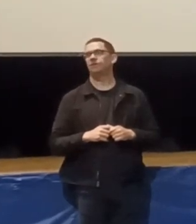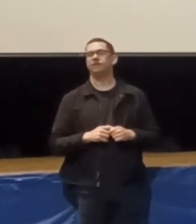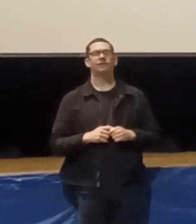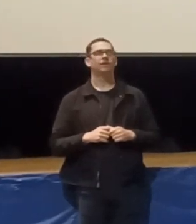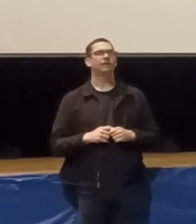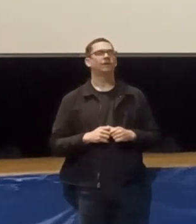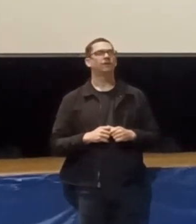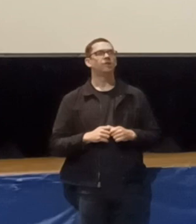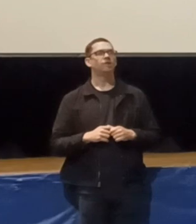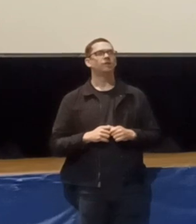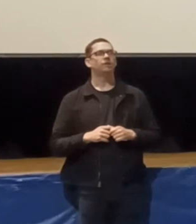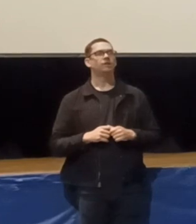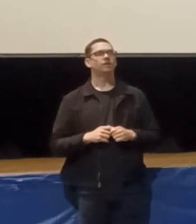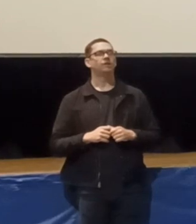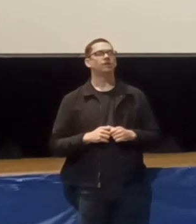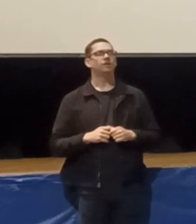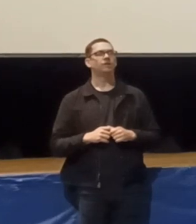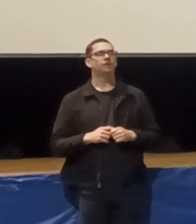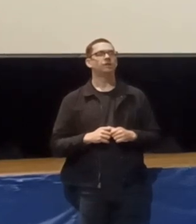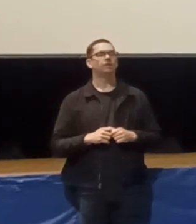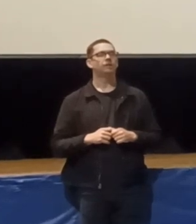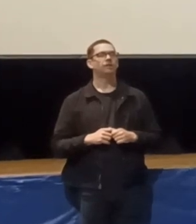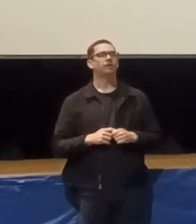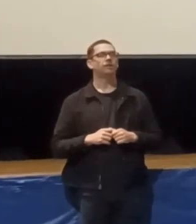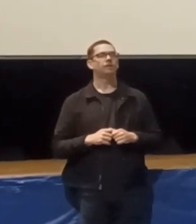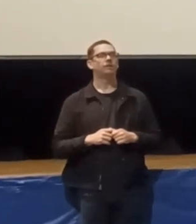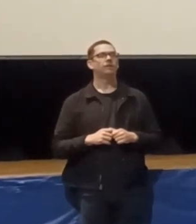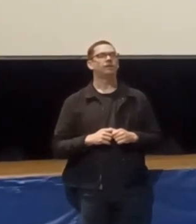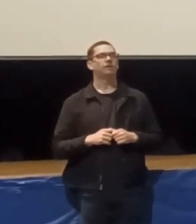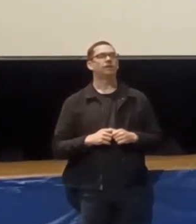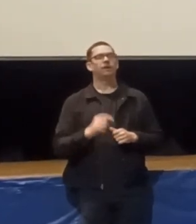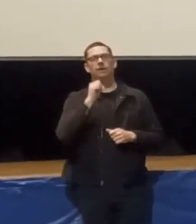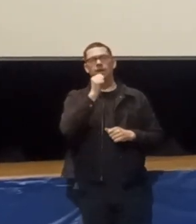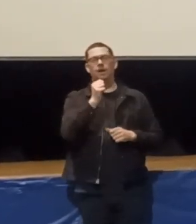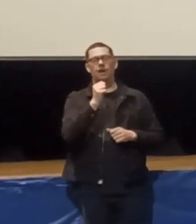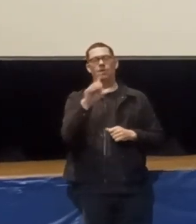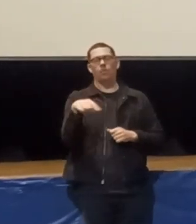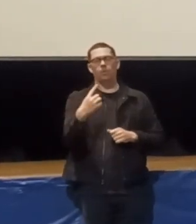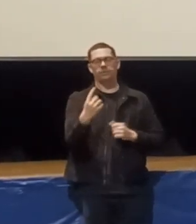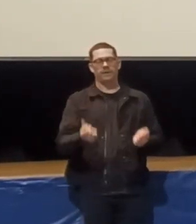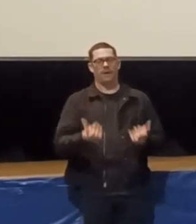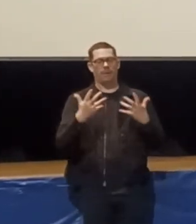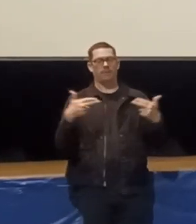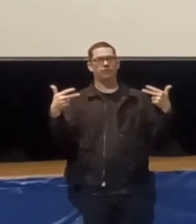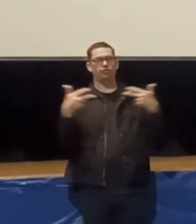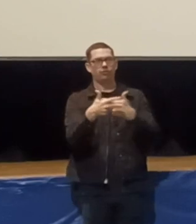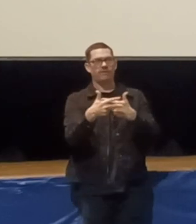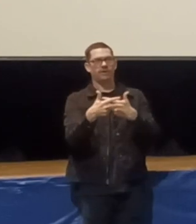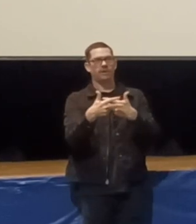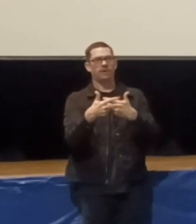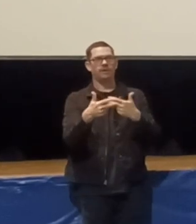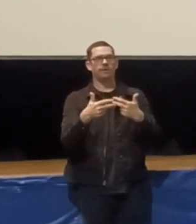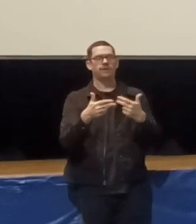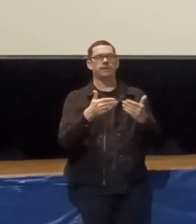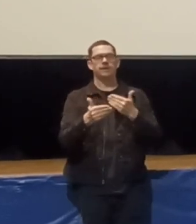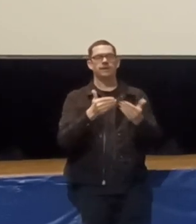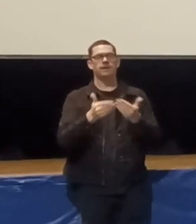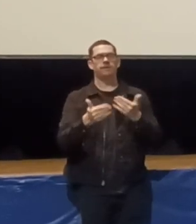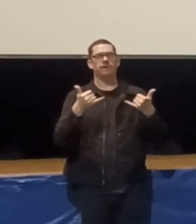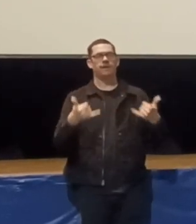After all this time, okay. It's not just the volume, I understand what you're saying, but even now,